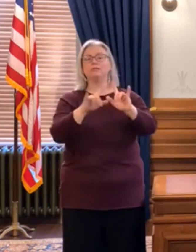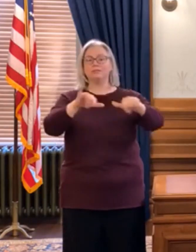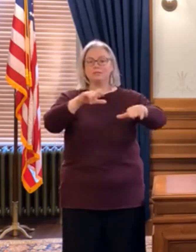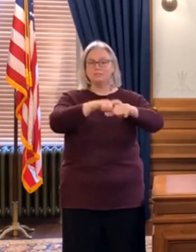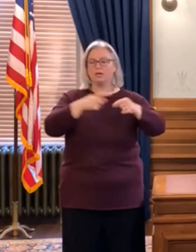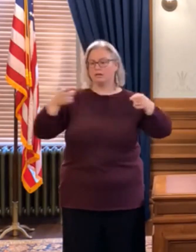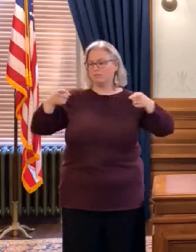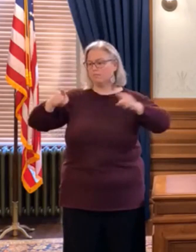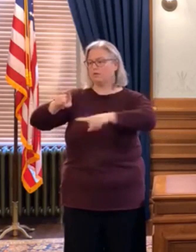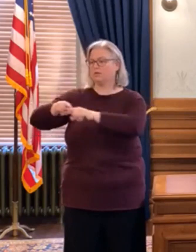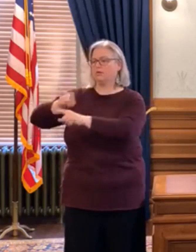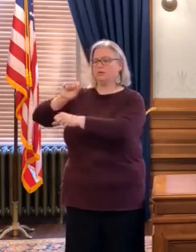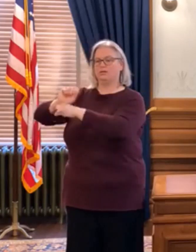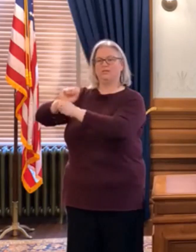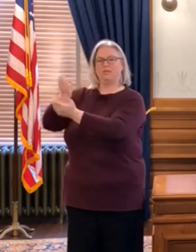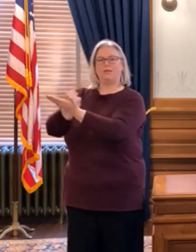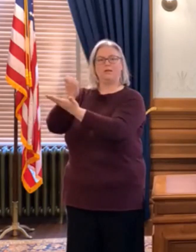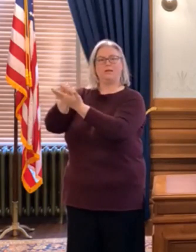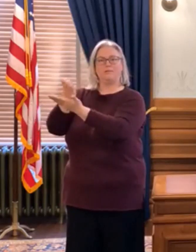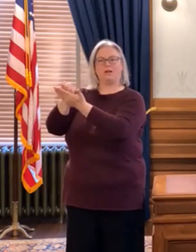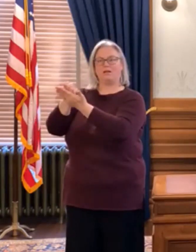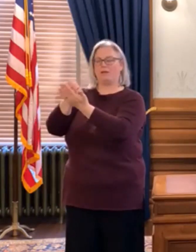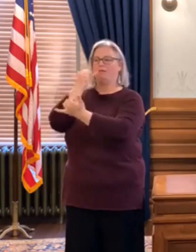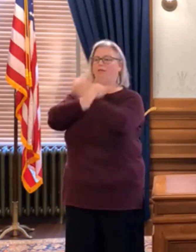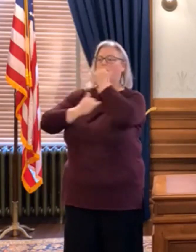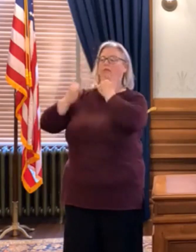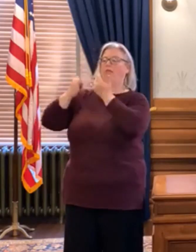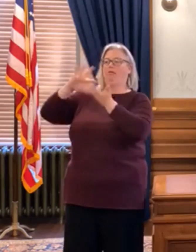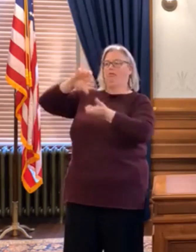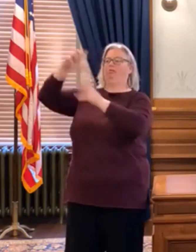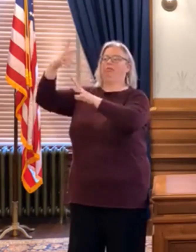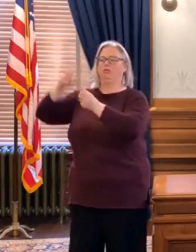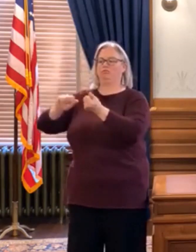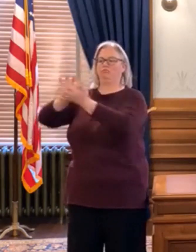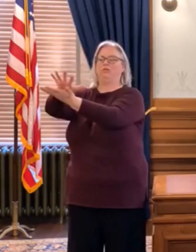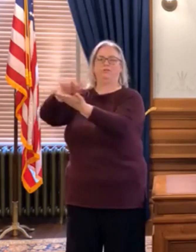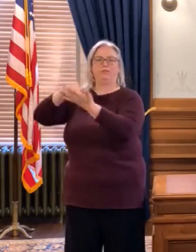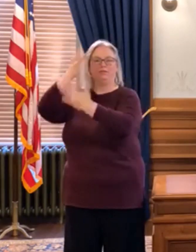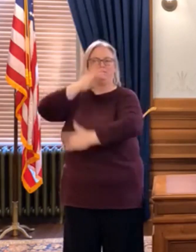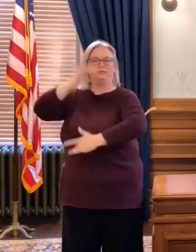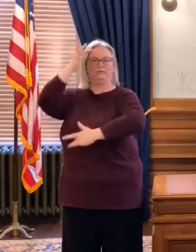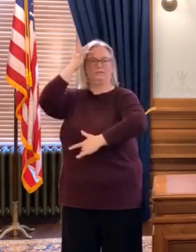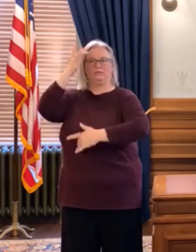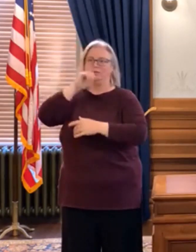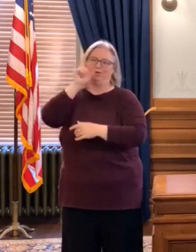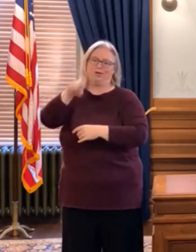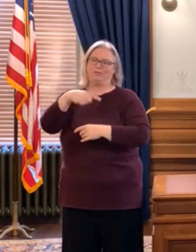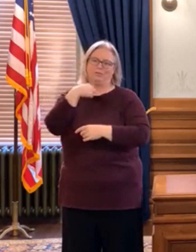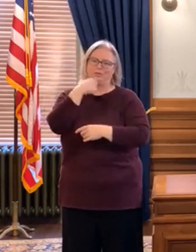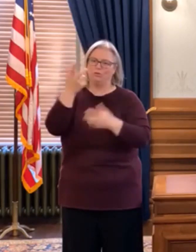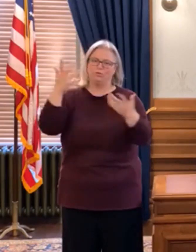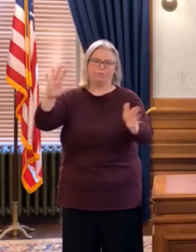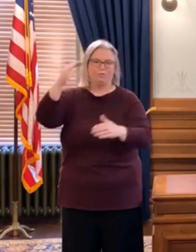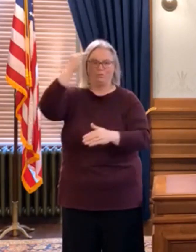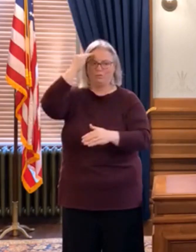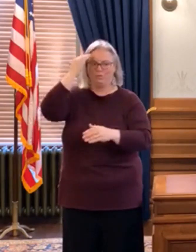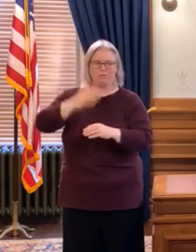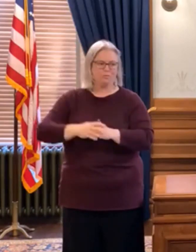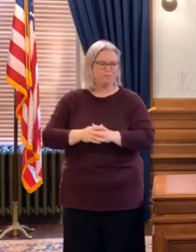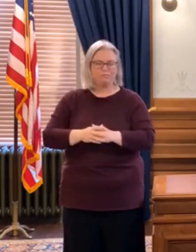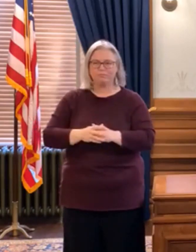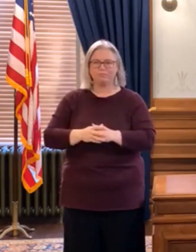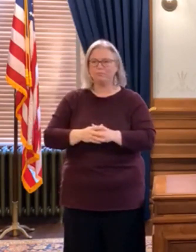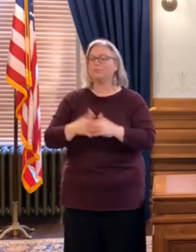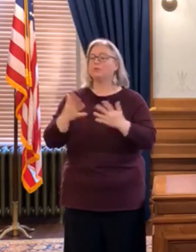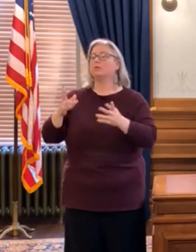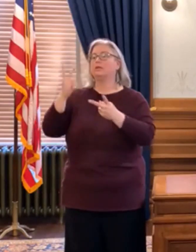work on the economic fallout created by this disease. I don't need to tell you what you already know. We have